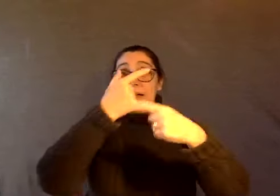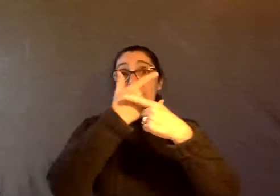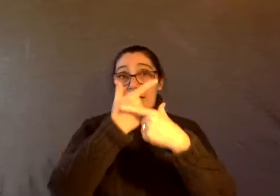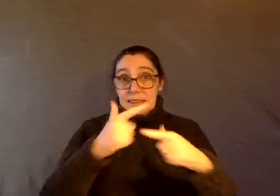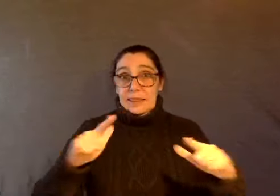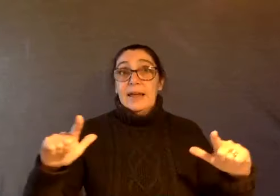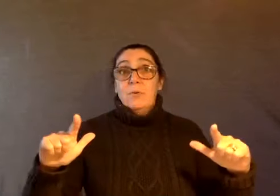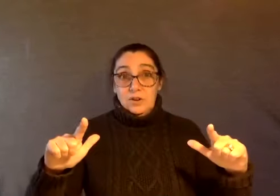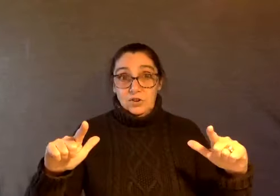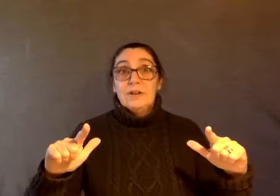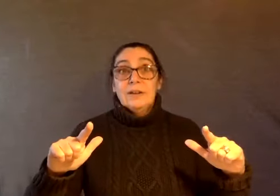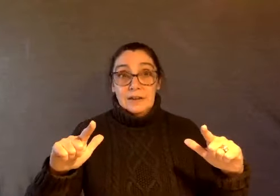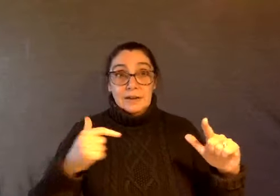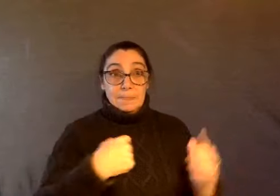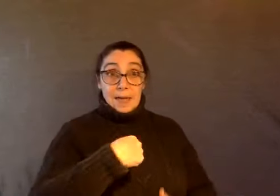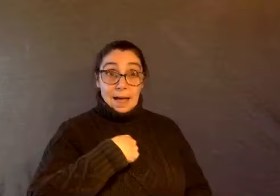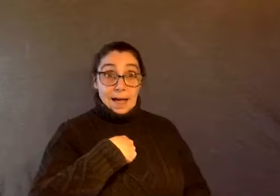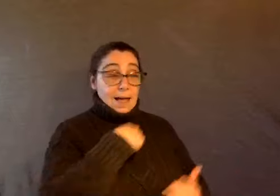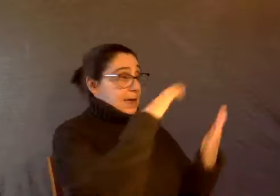Sign language. I